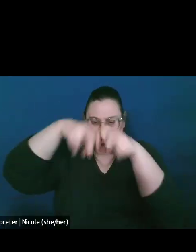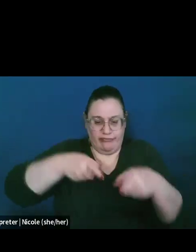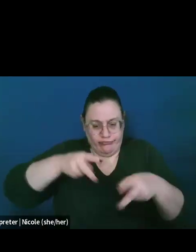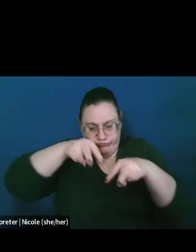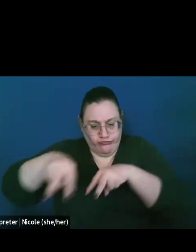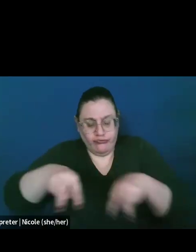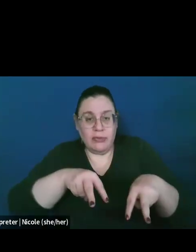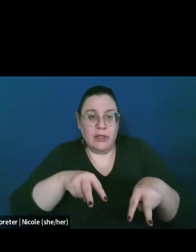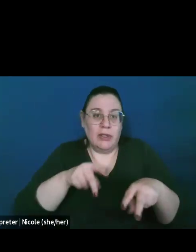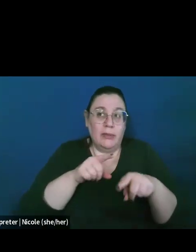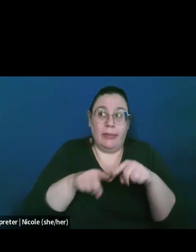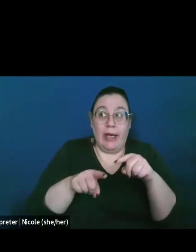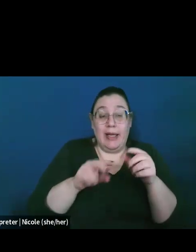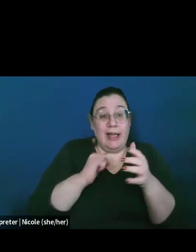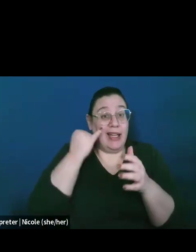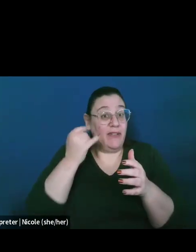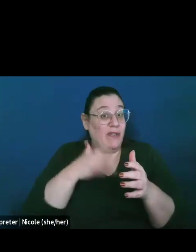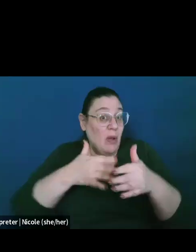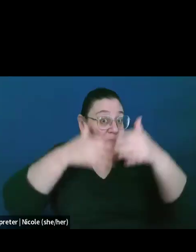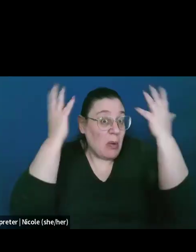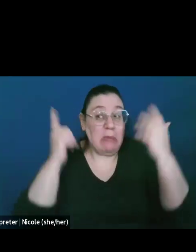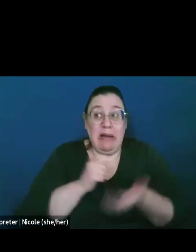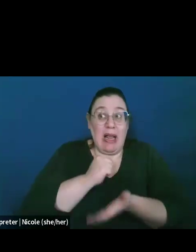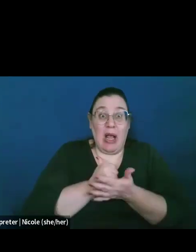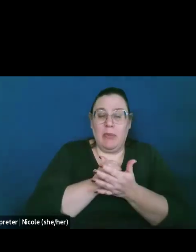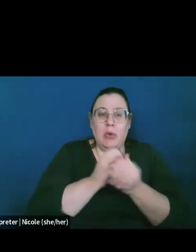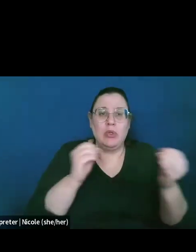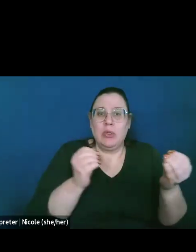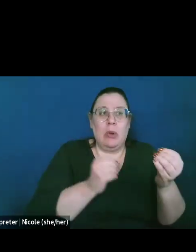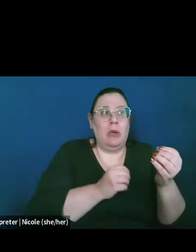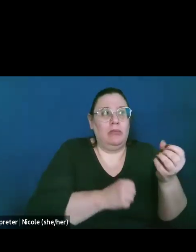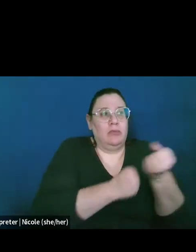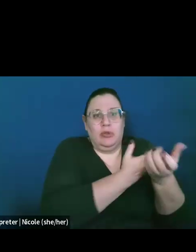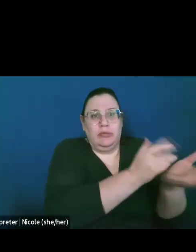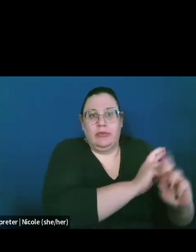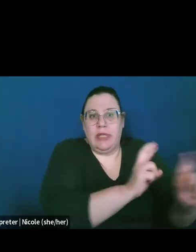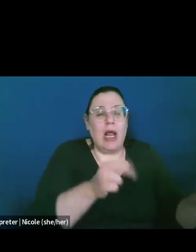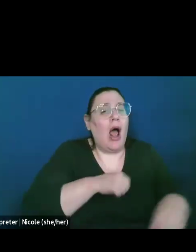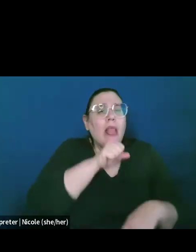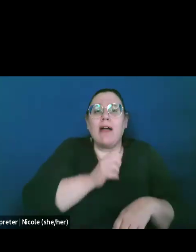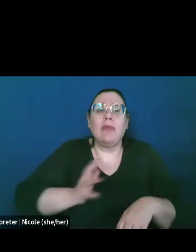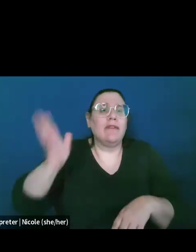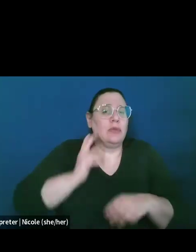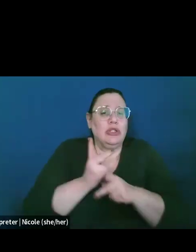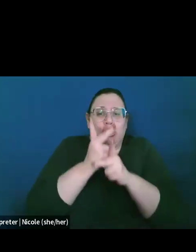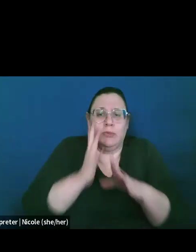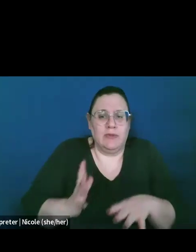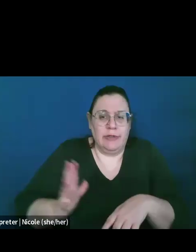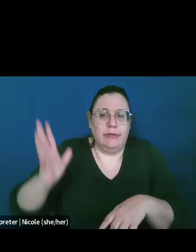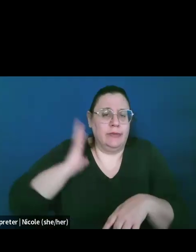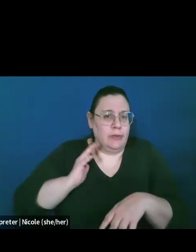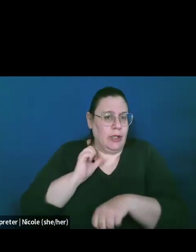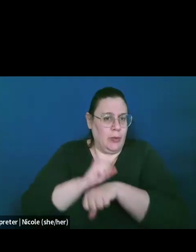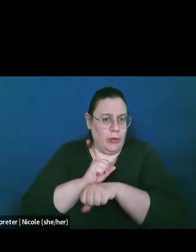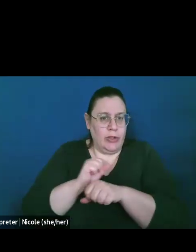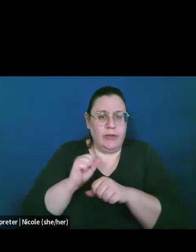when things get overwhelming or when you need help with something. I absolutely love my former supervisor from labor, Lou. Um, and when I worked